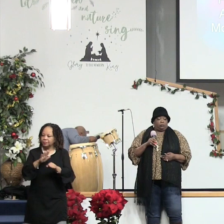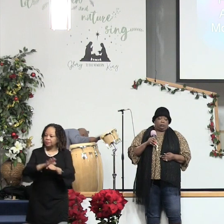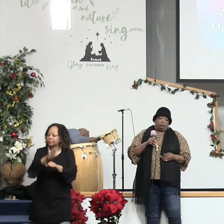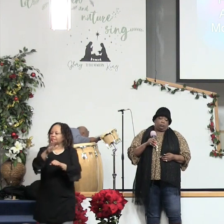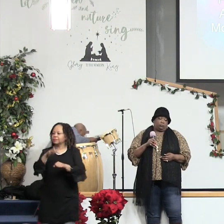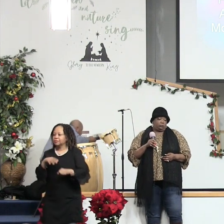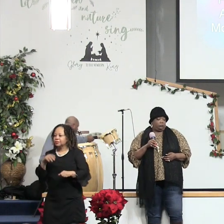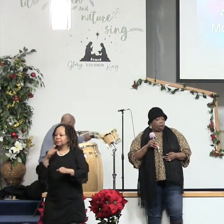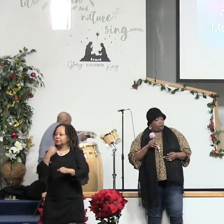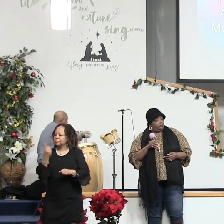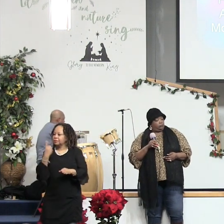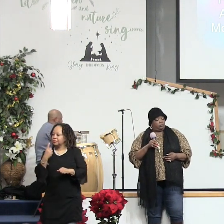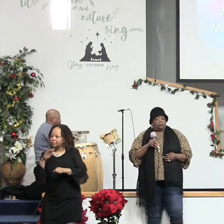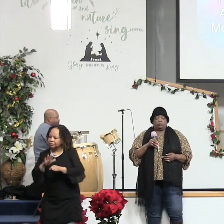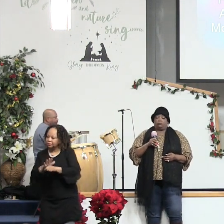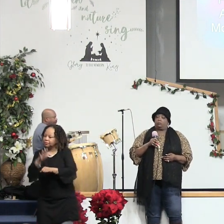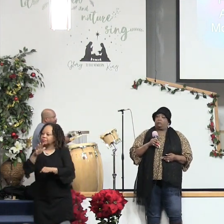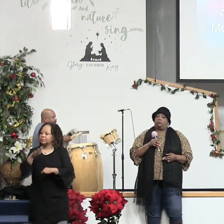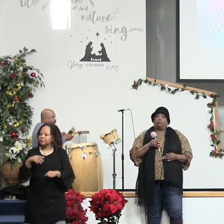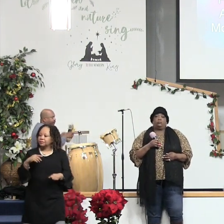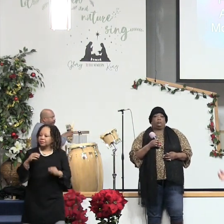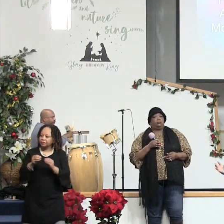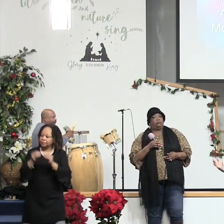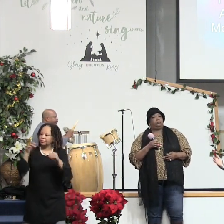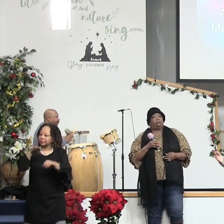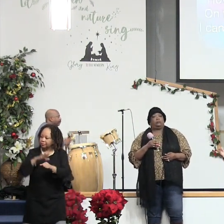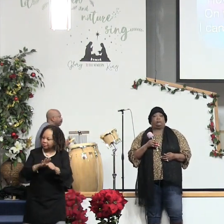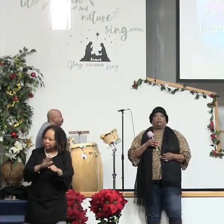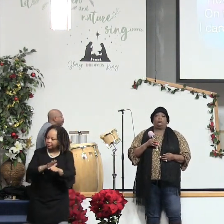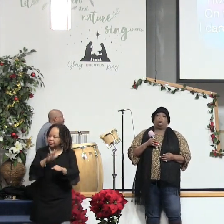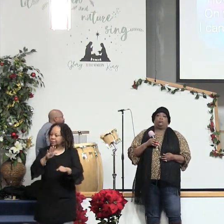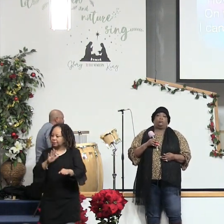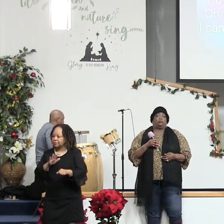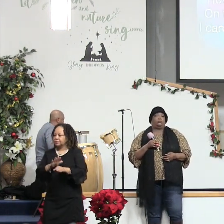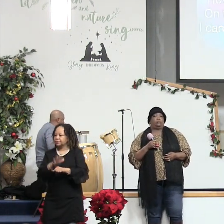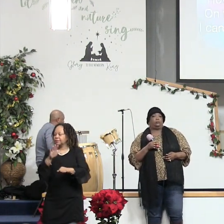Forever enough, always enough, more than